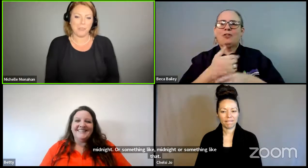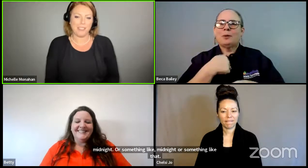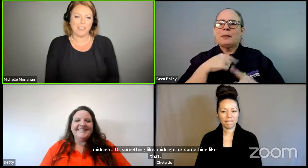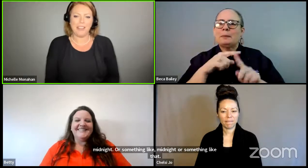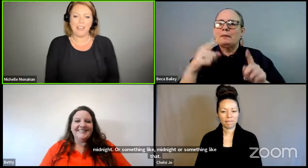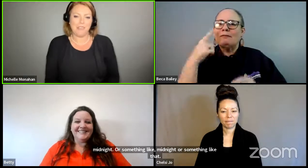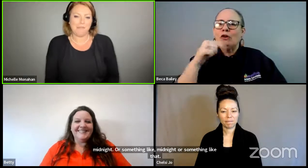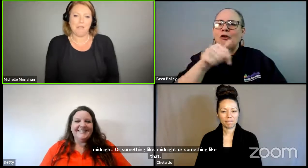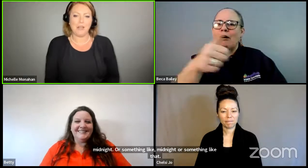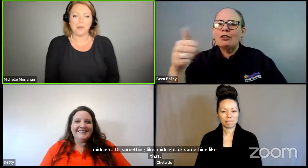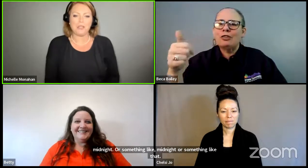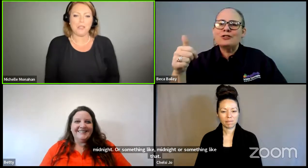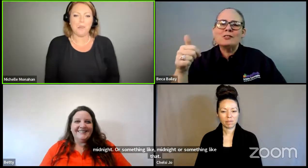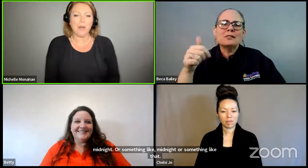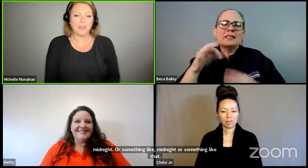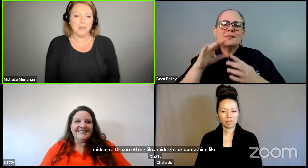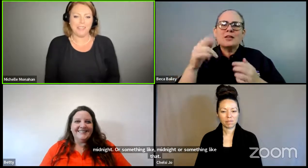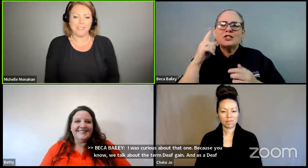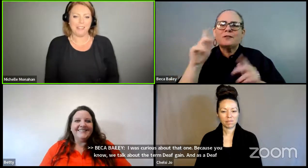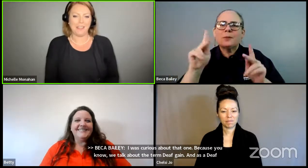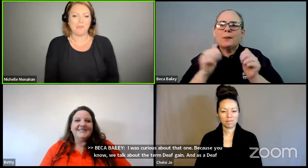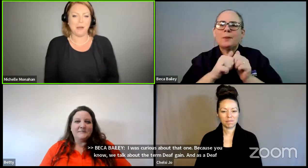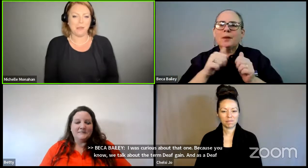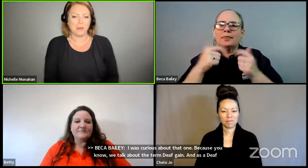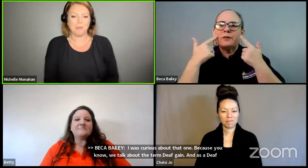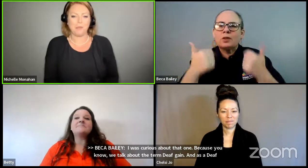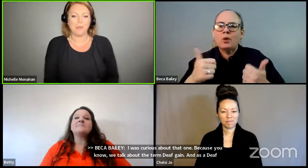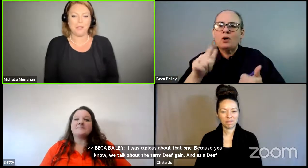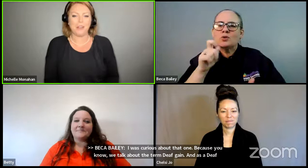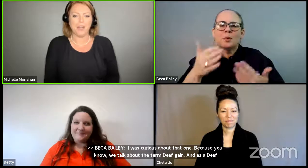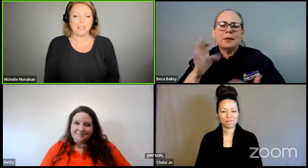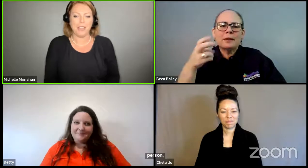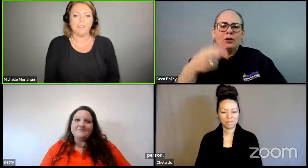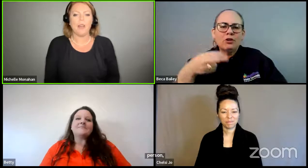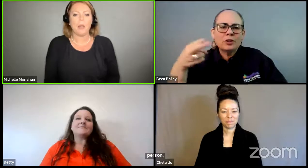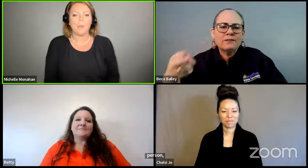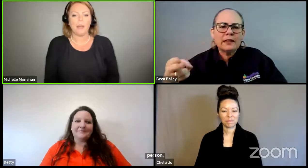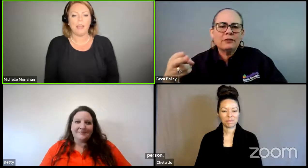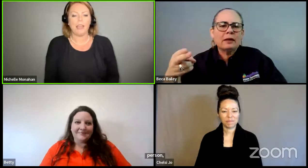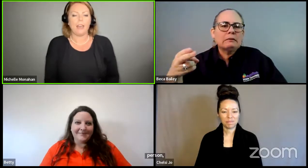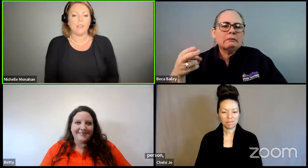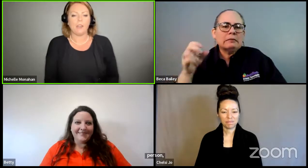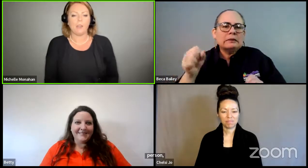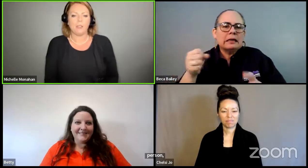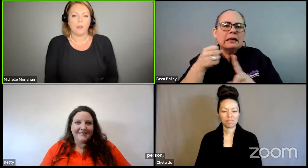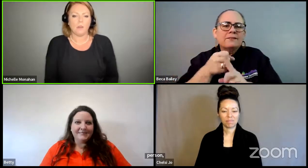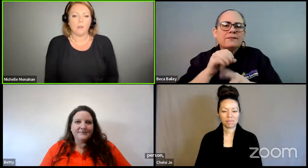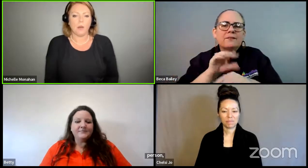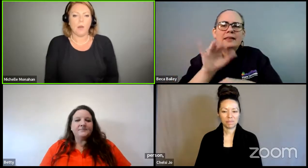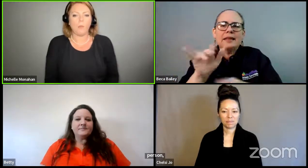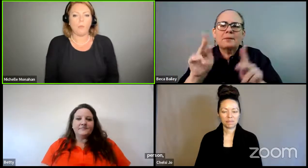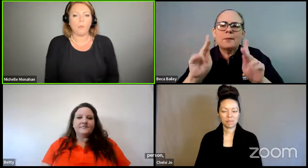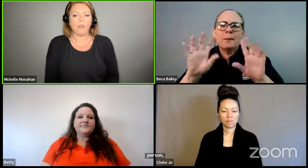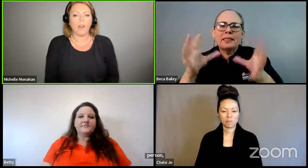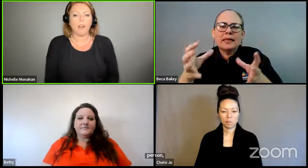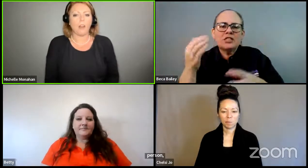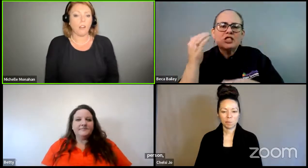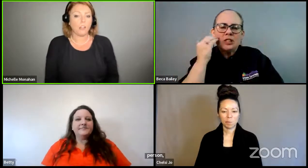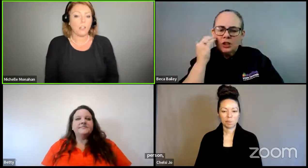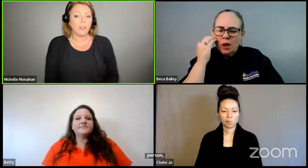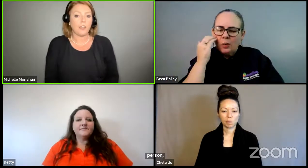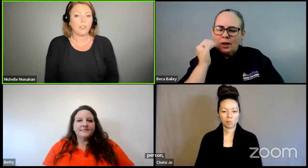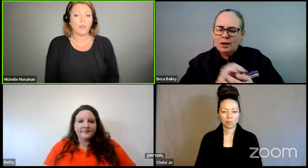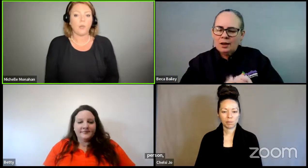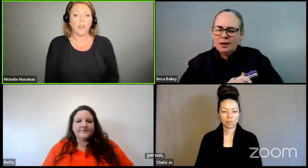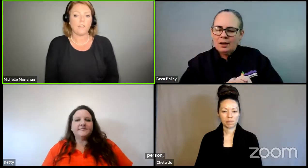deaf person, fireworks don't bother me like they bother people that are not deaf. But I haven't thought, about people that are